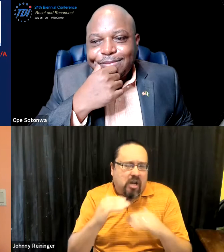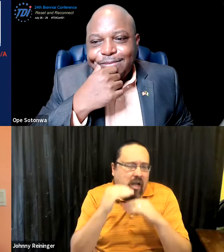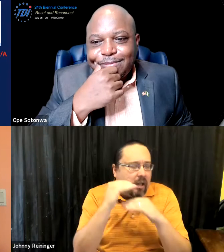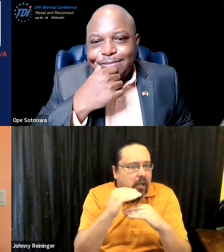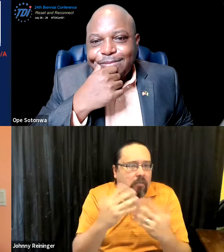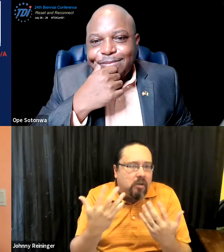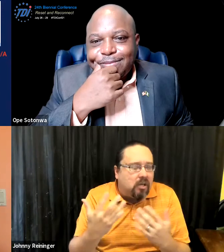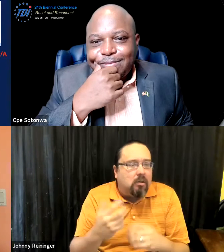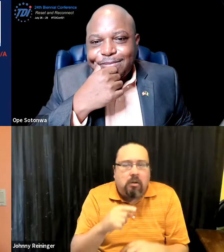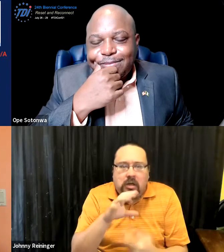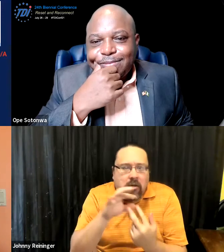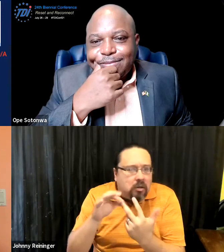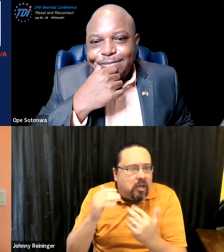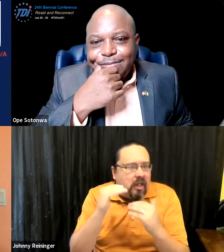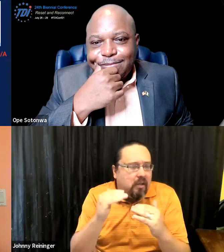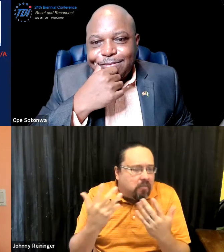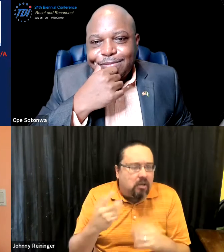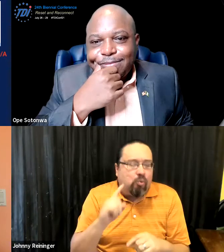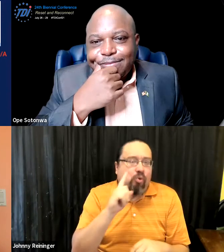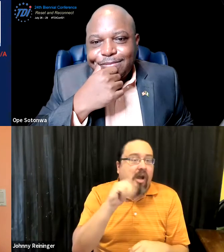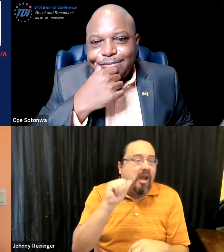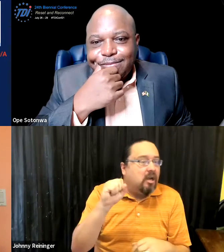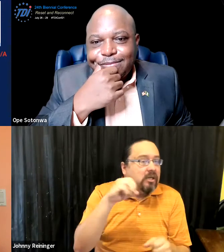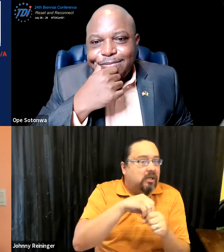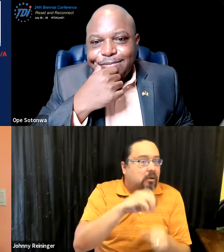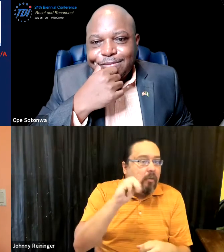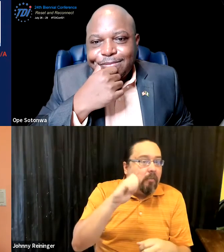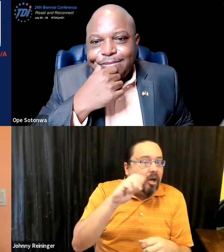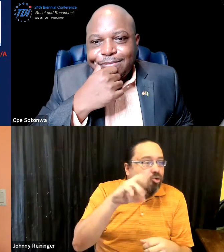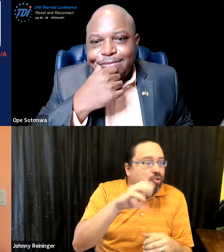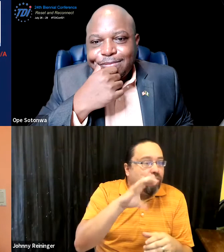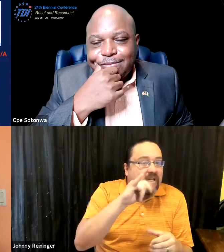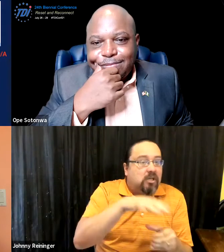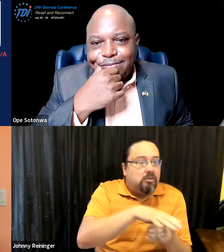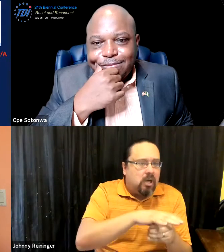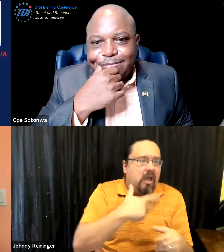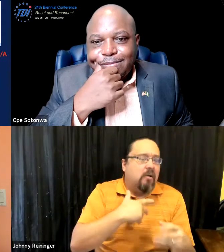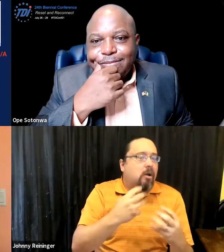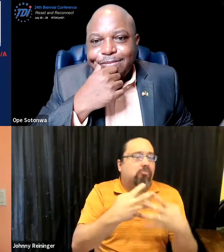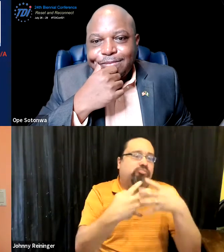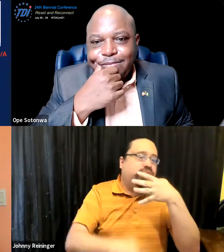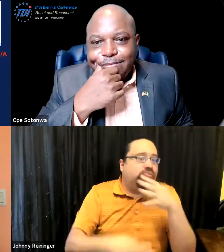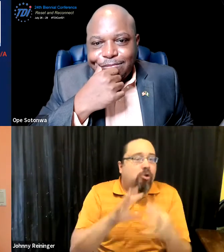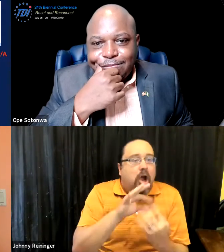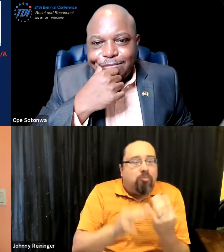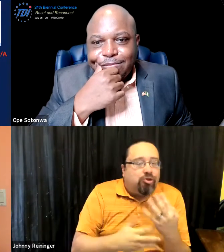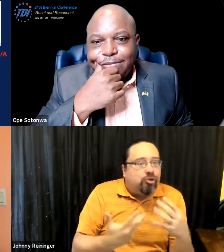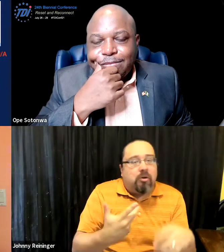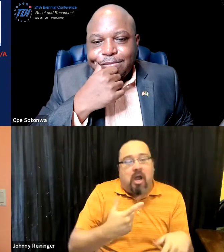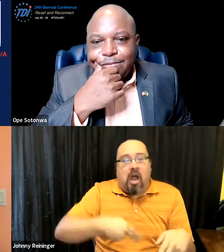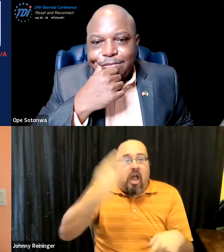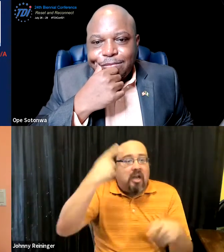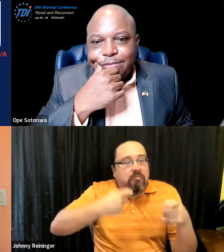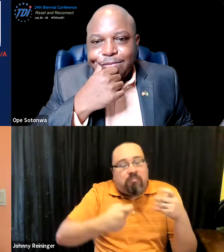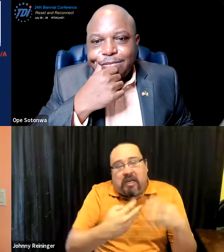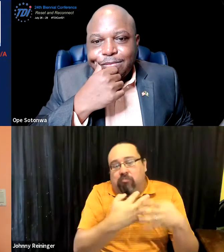broadband. We're very limited in what we have access to. And so metros in the city, there's a